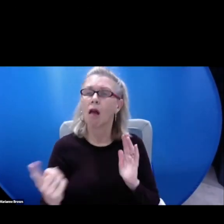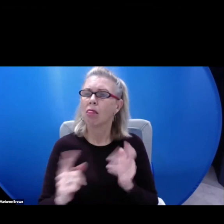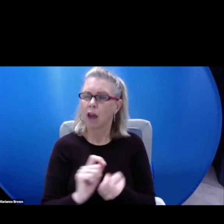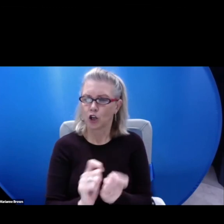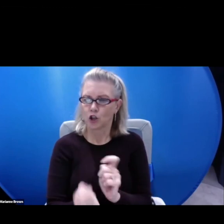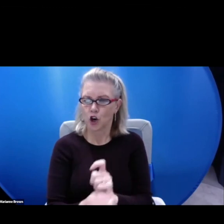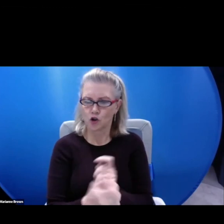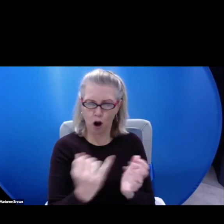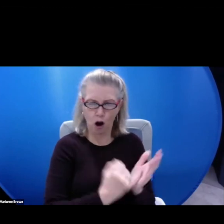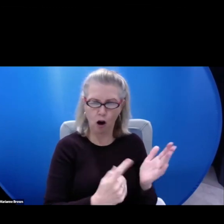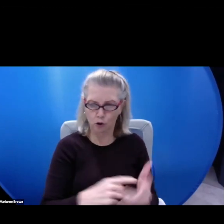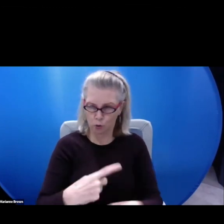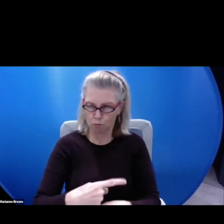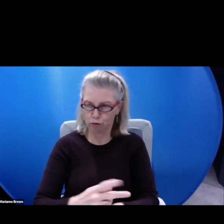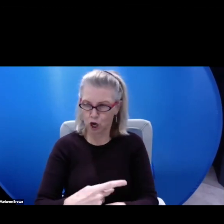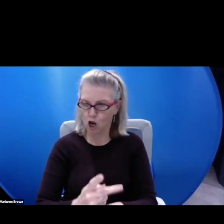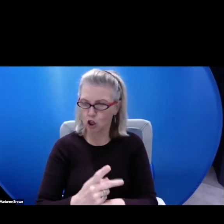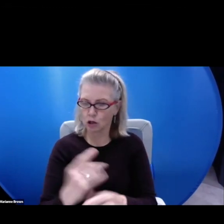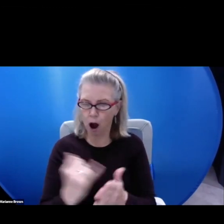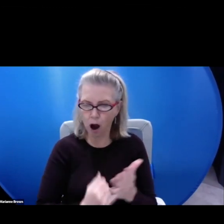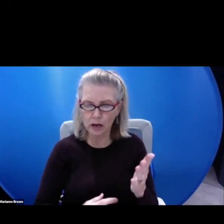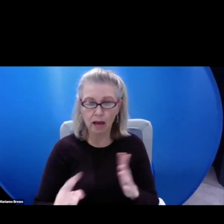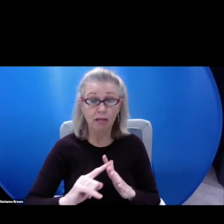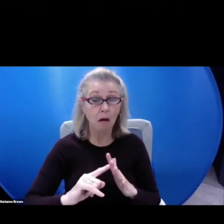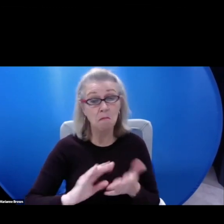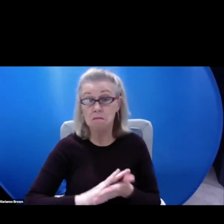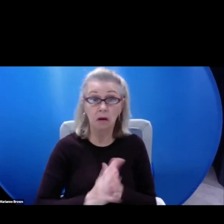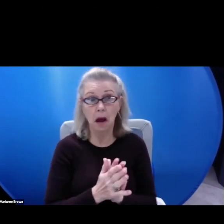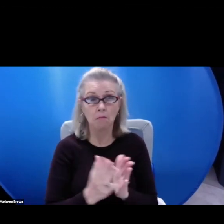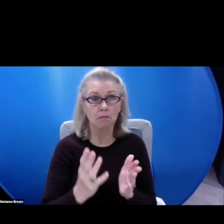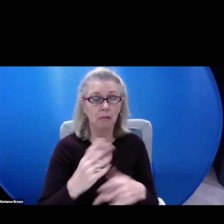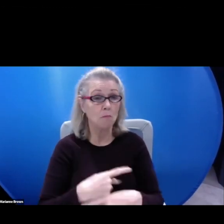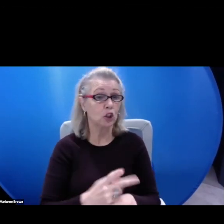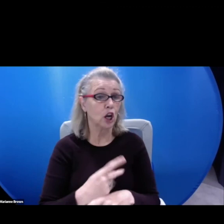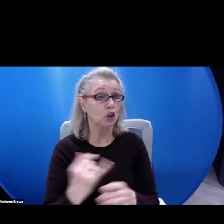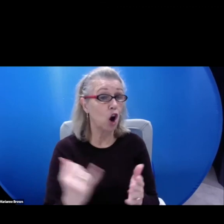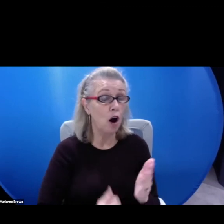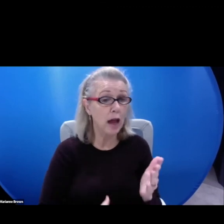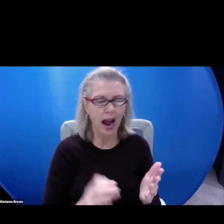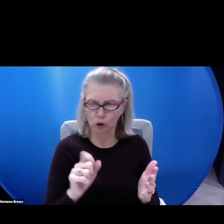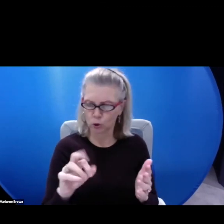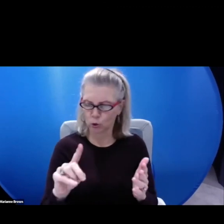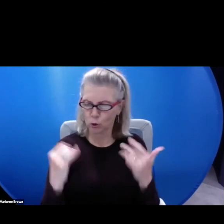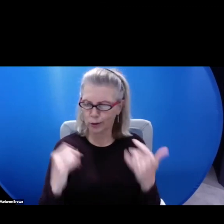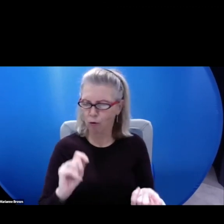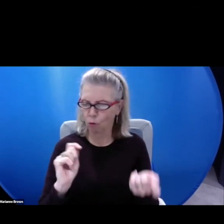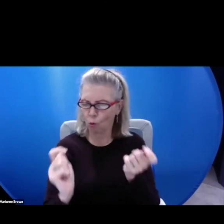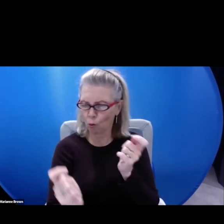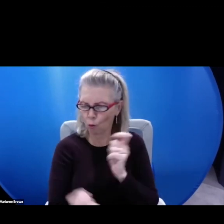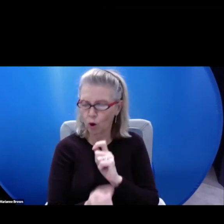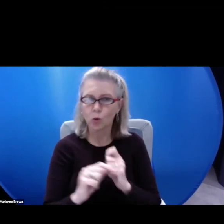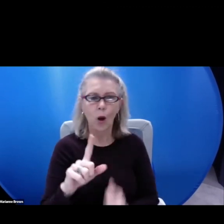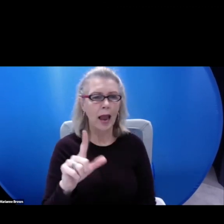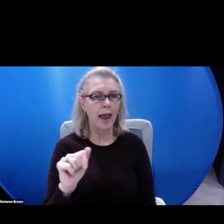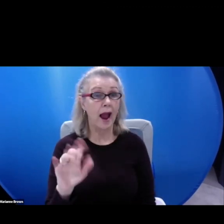art, and the artist became a production artist, and studios turned into laboratories.